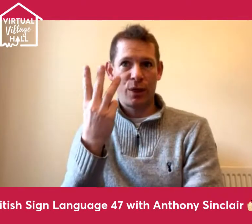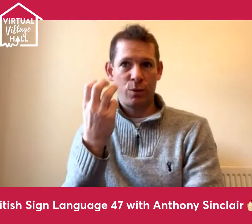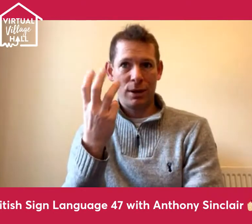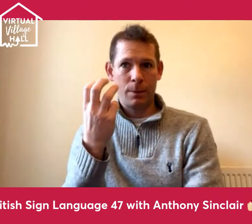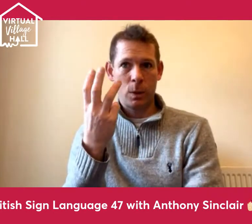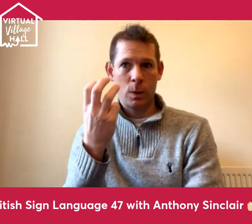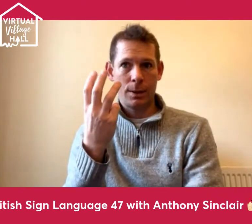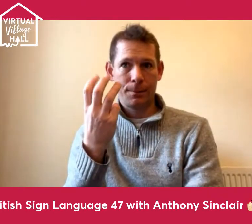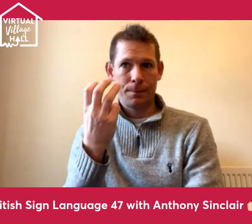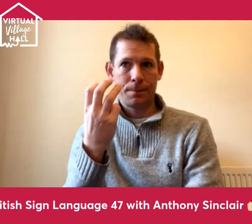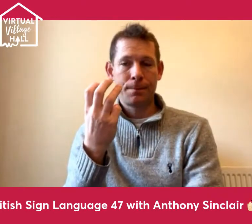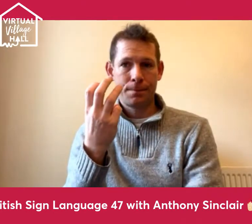We've 3 more to go here.